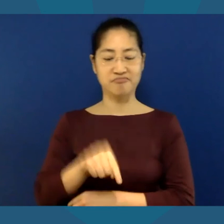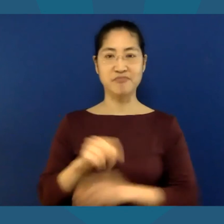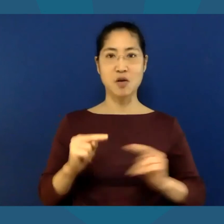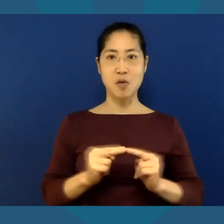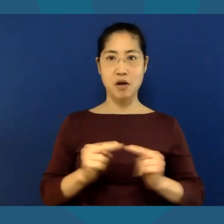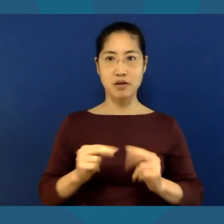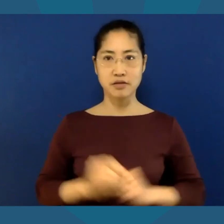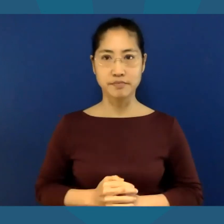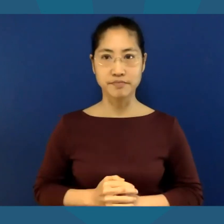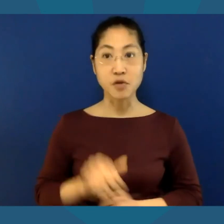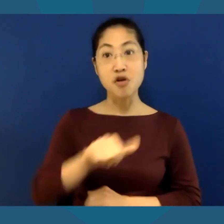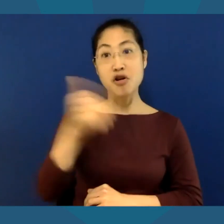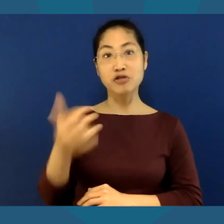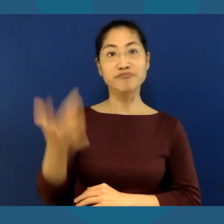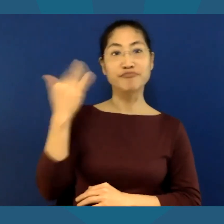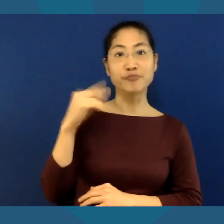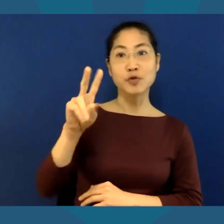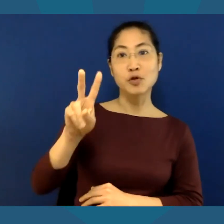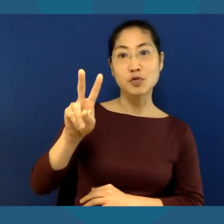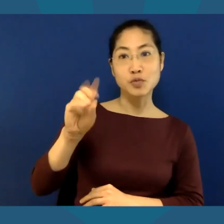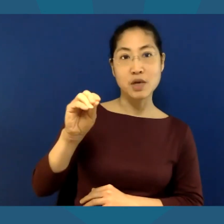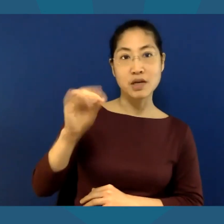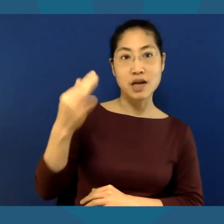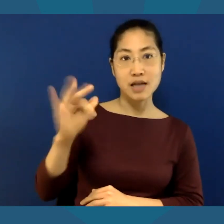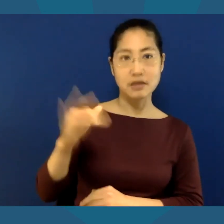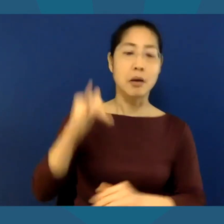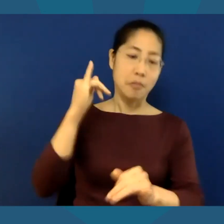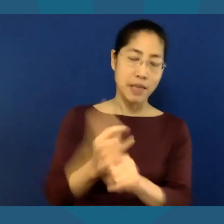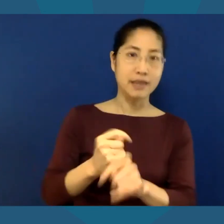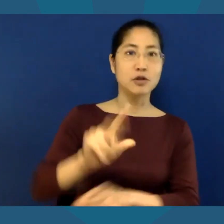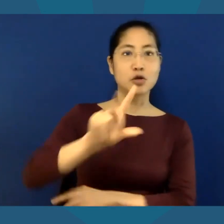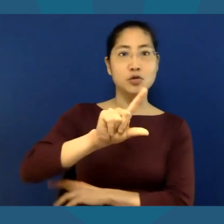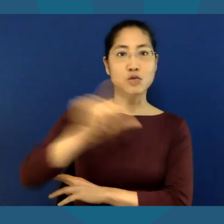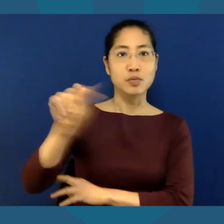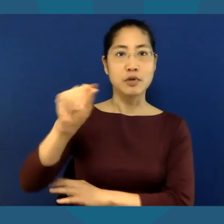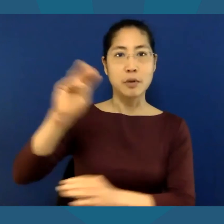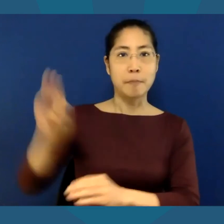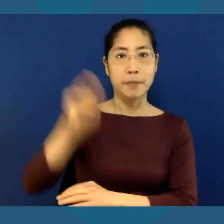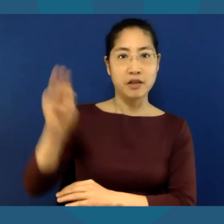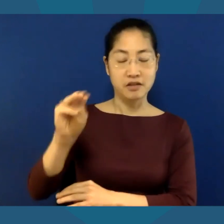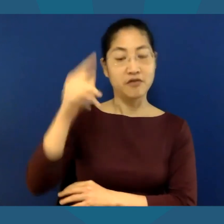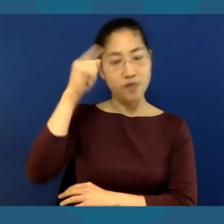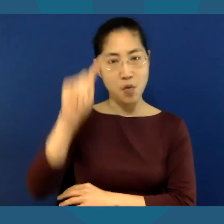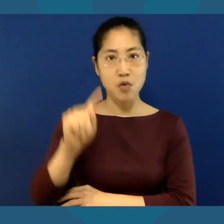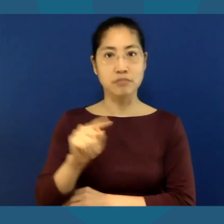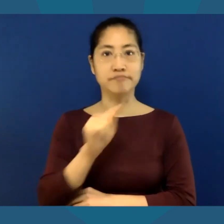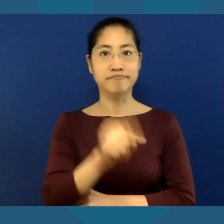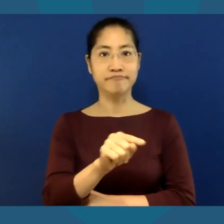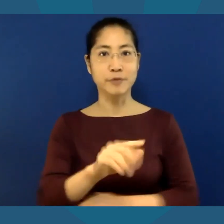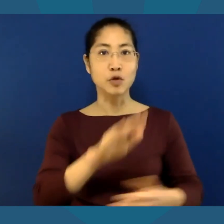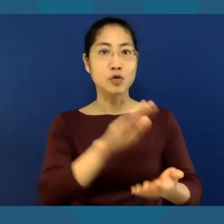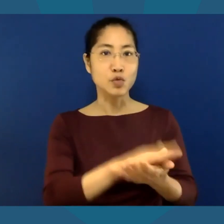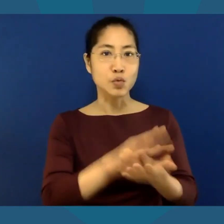in Nogales. In 2019, I was able to secure $20 million for